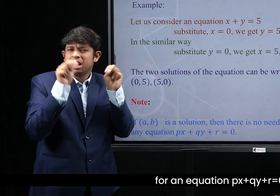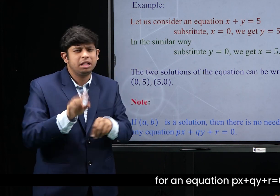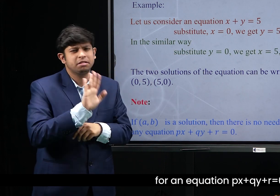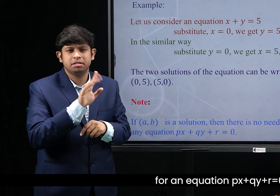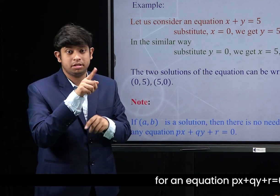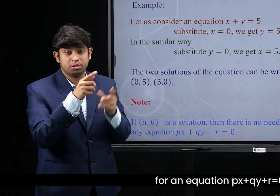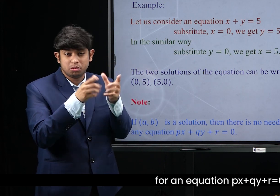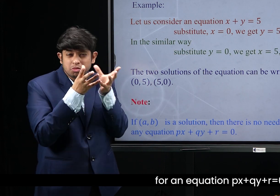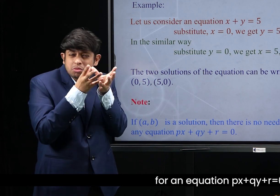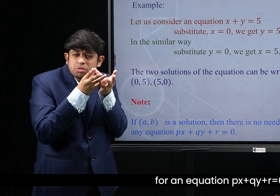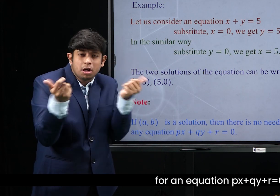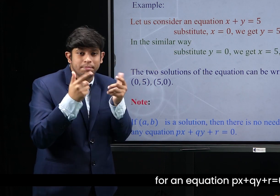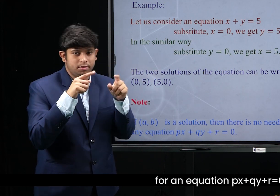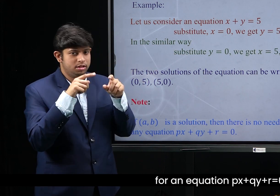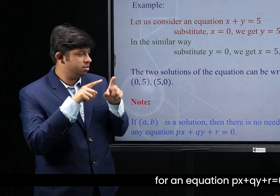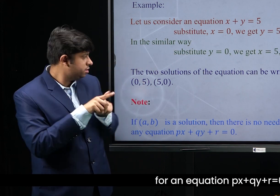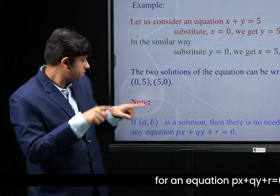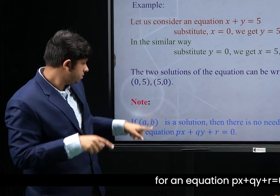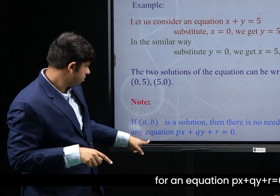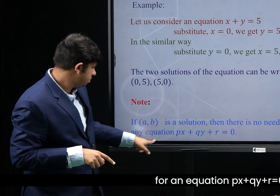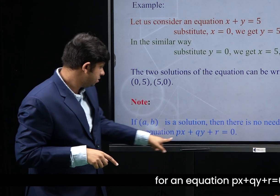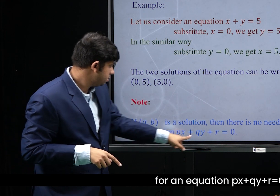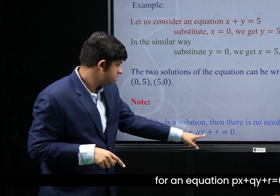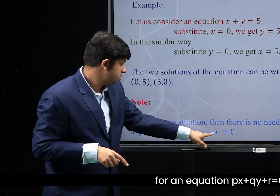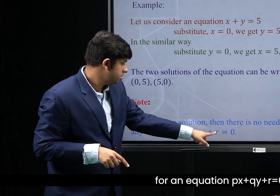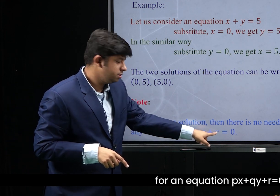an equation px plus qy plus r equal to 0.